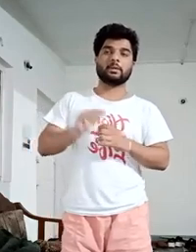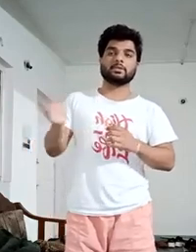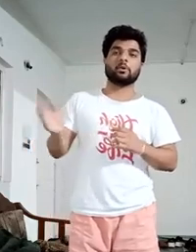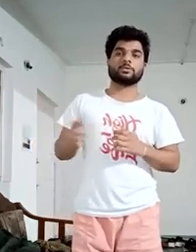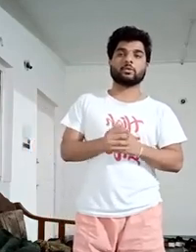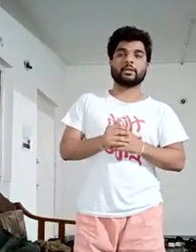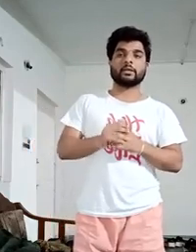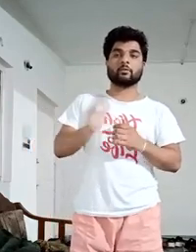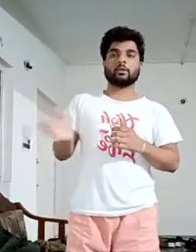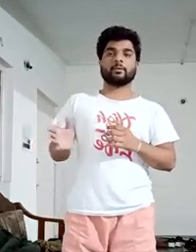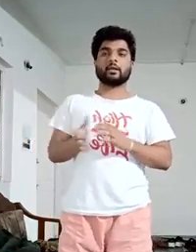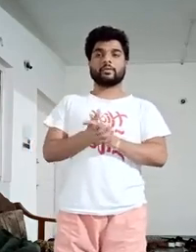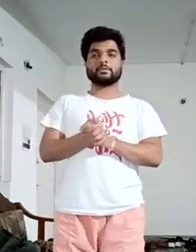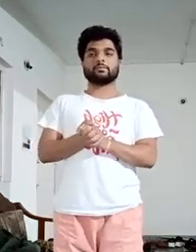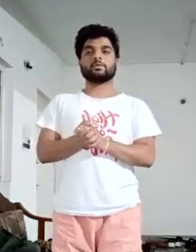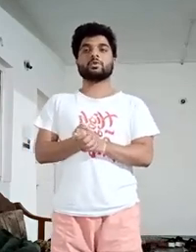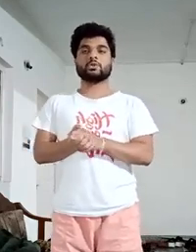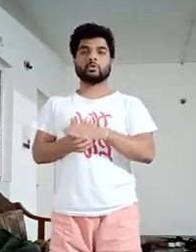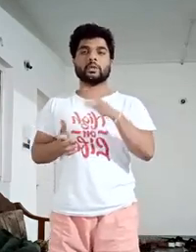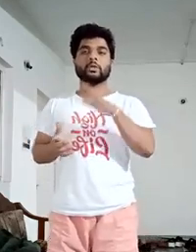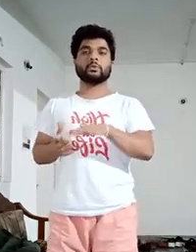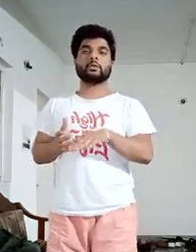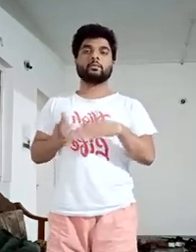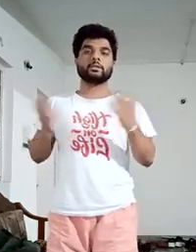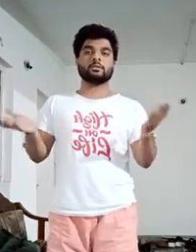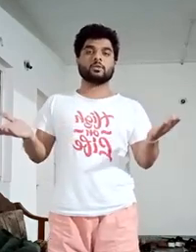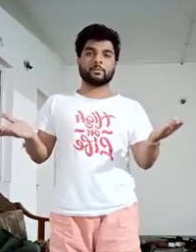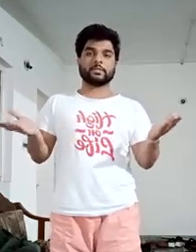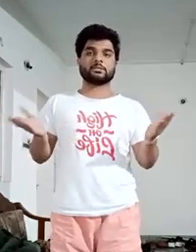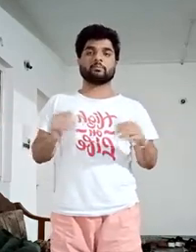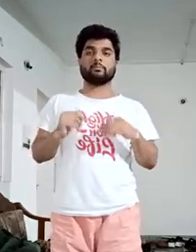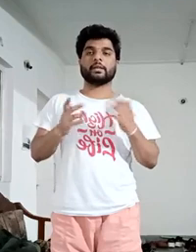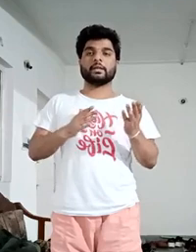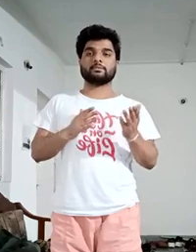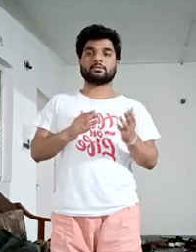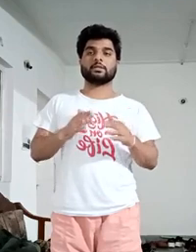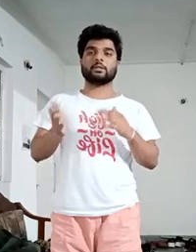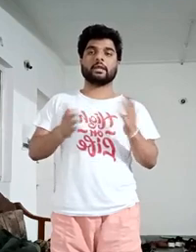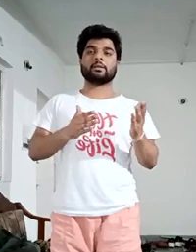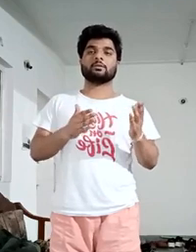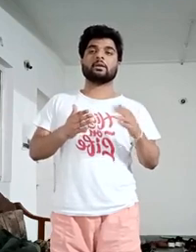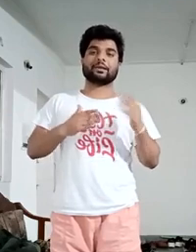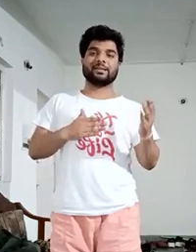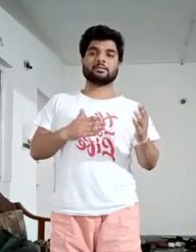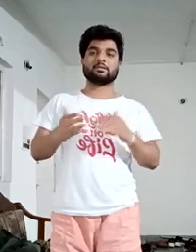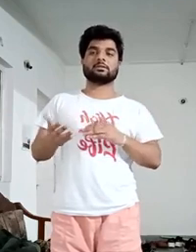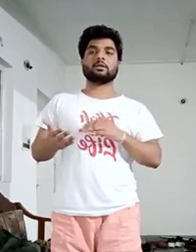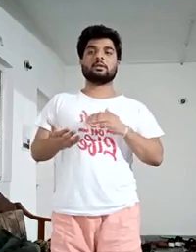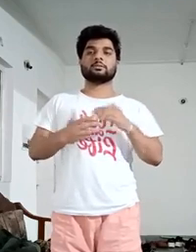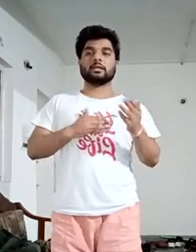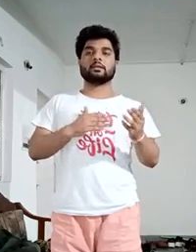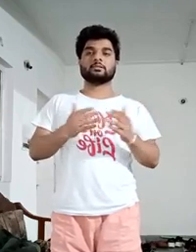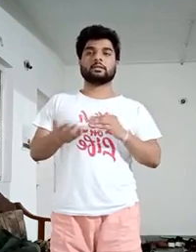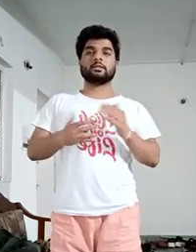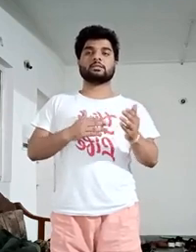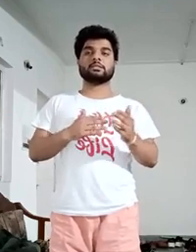is an object-oriented programming language. So we need to deal with objects many times like collection,